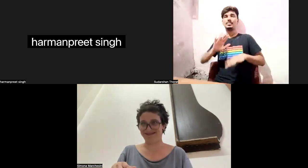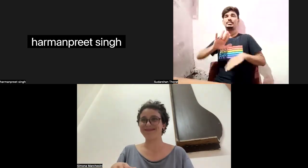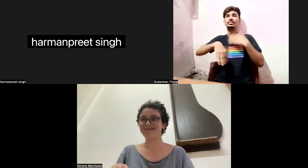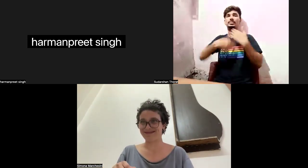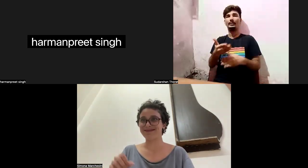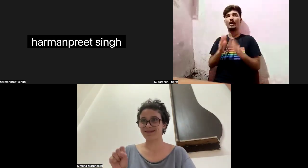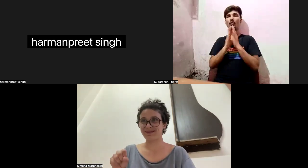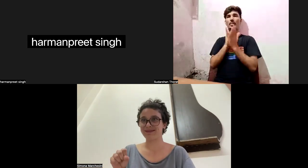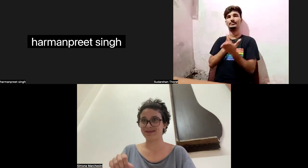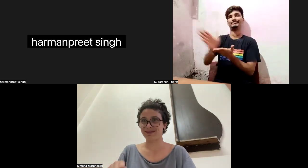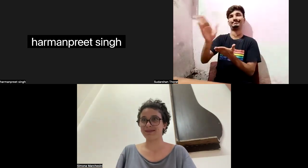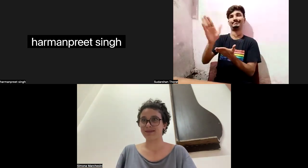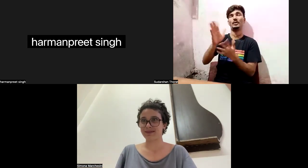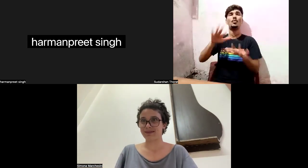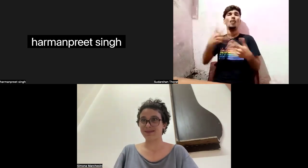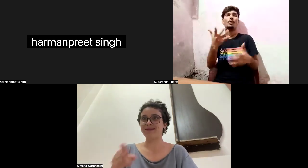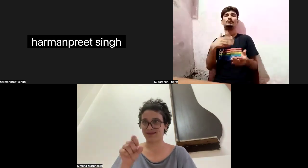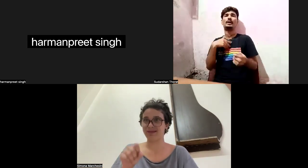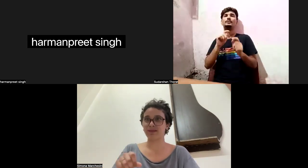7 variations.